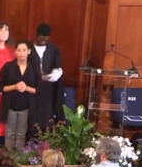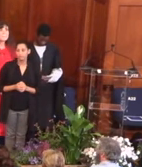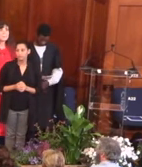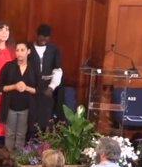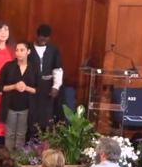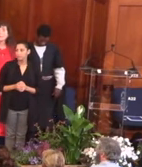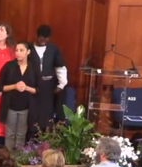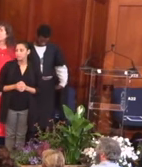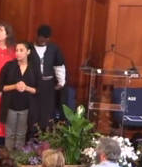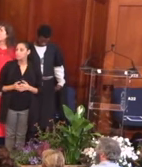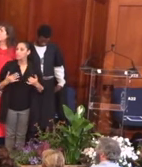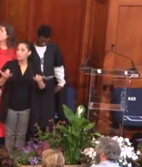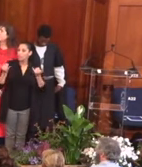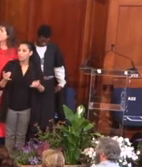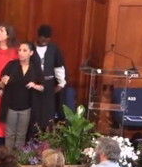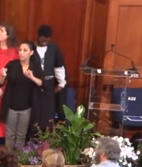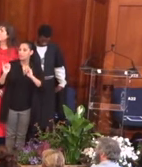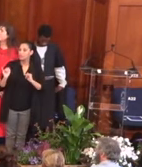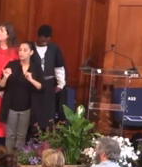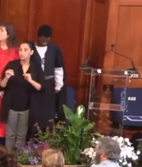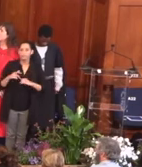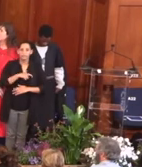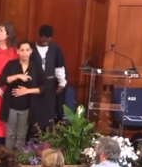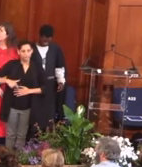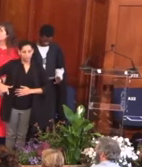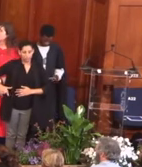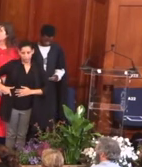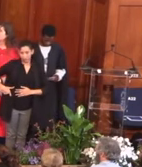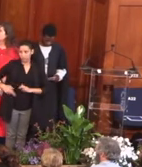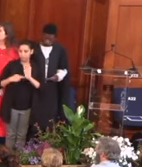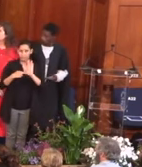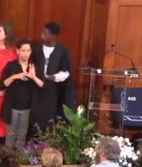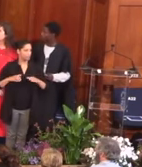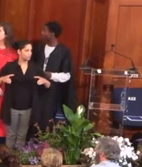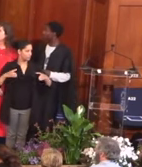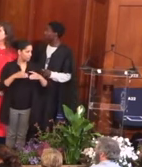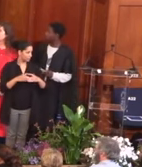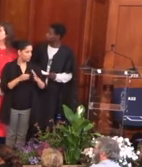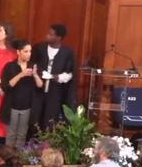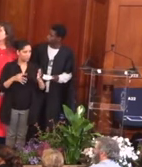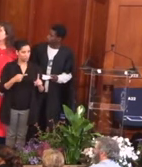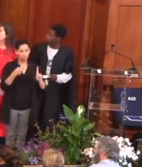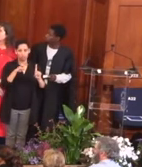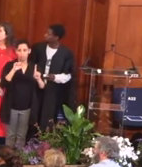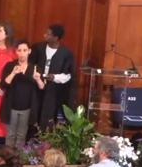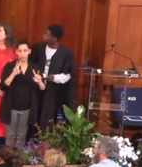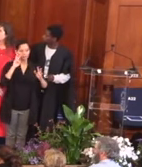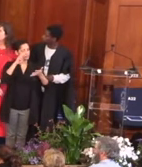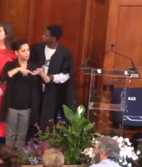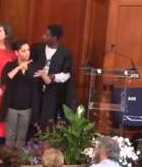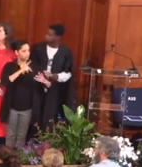And now I invite the President of the Student Representative Council, Slabulo Korombi, to read the university